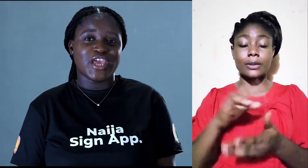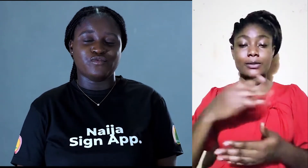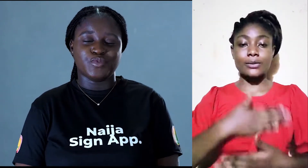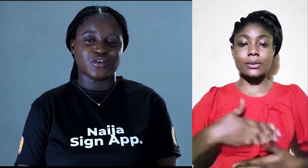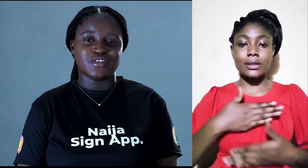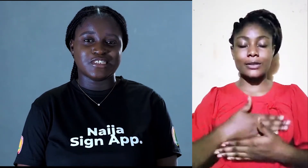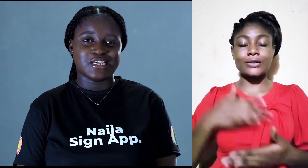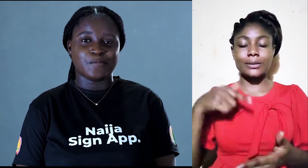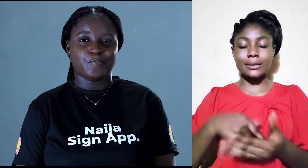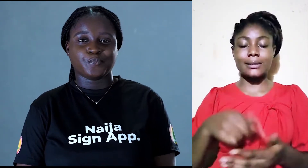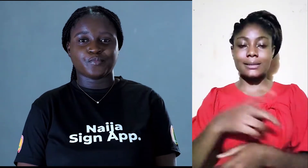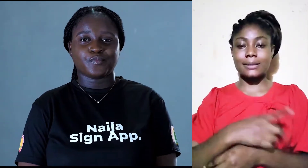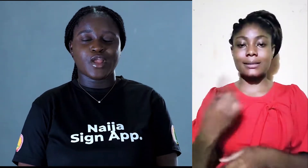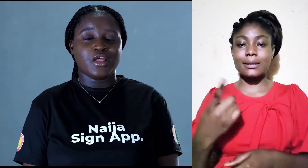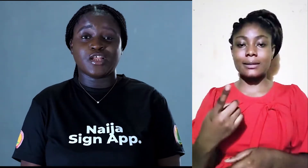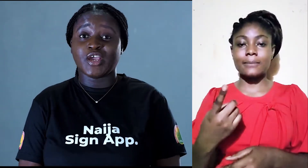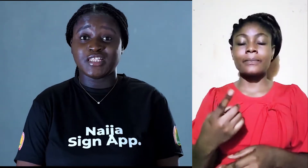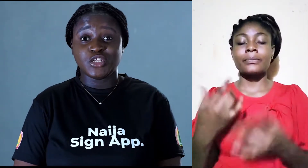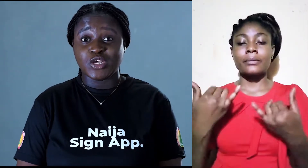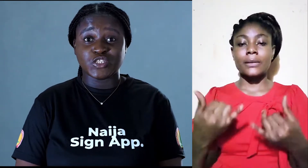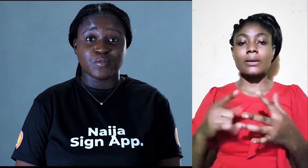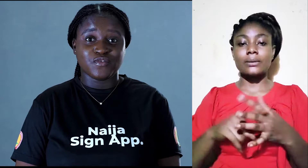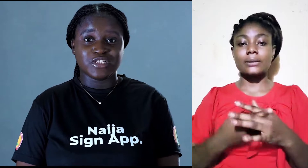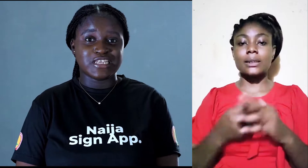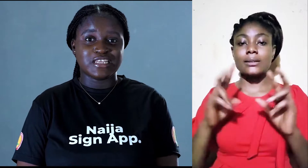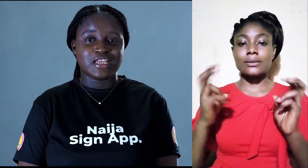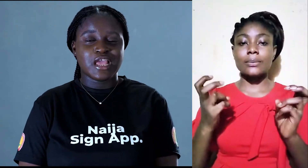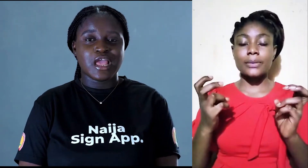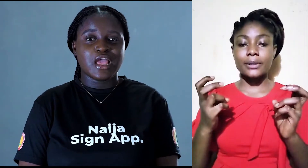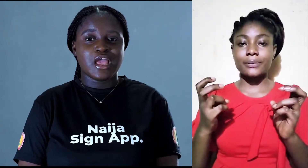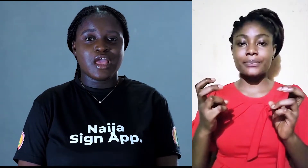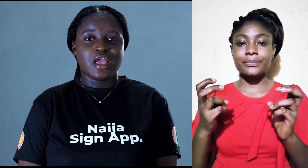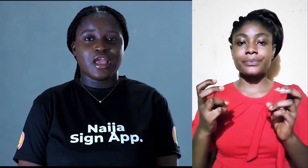you enjoy every day. Now, let's get into our topic.